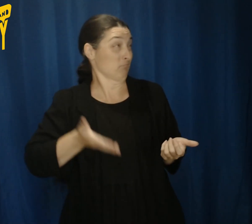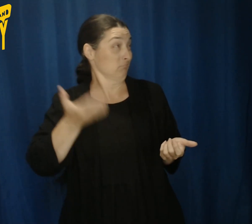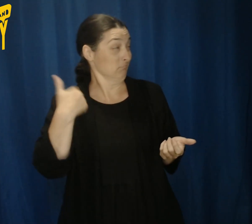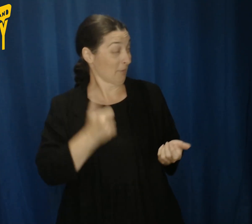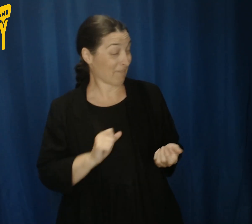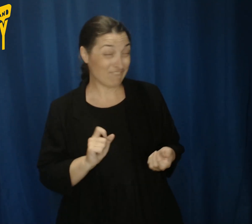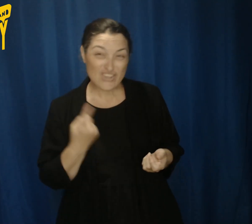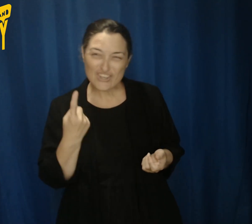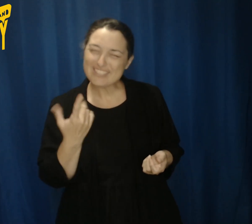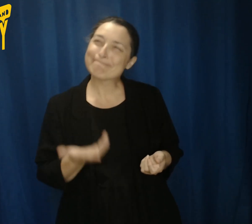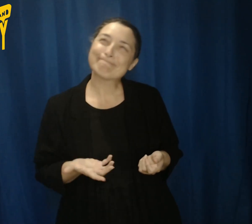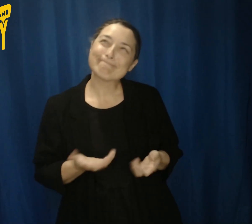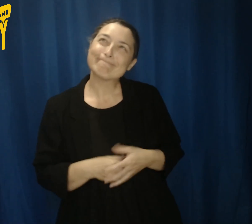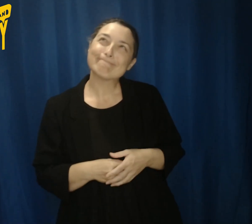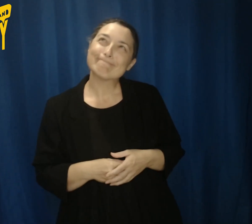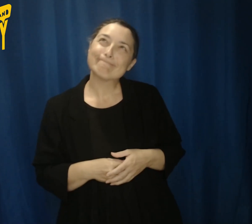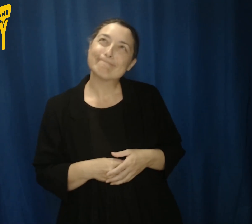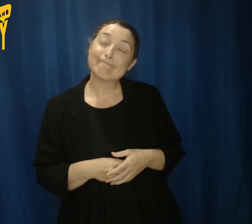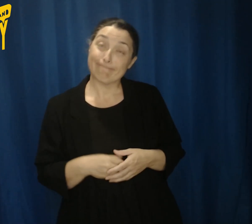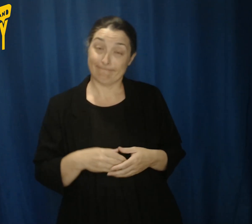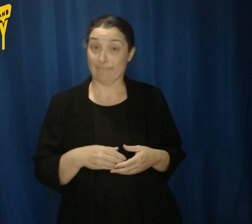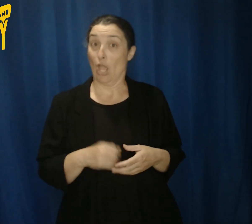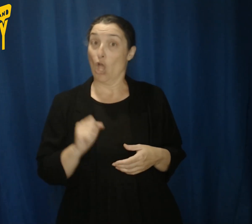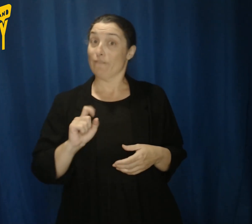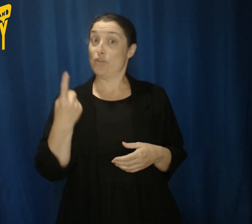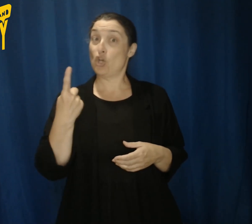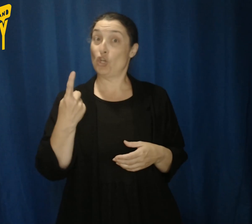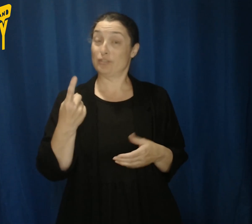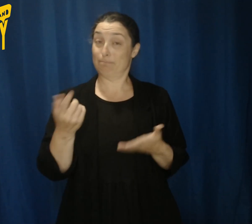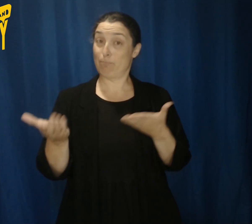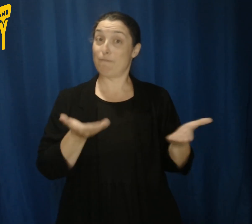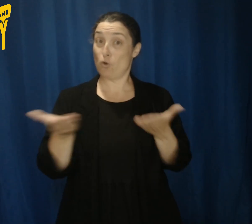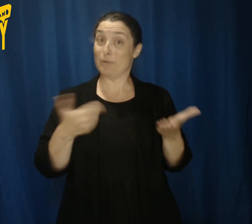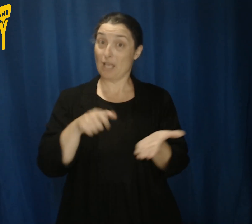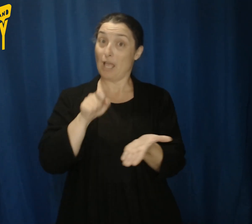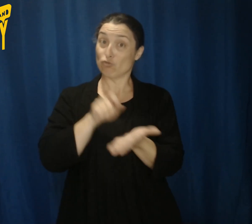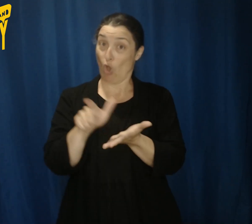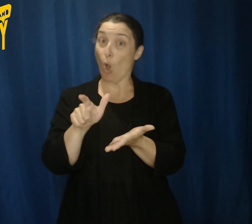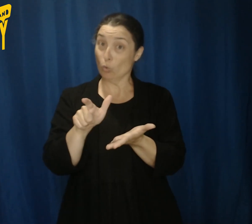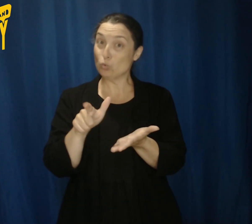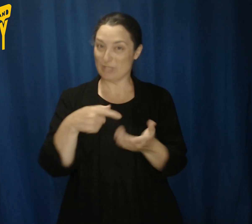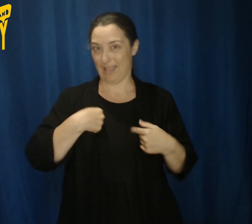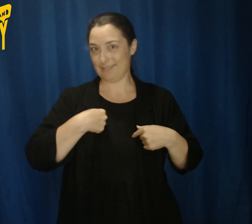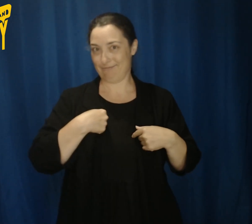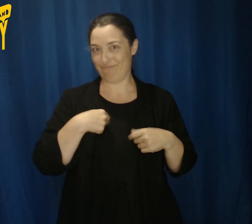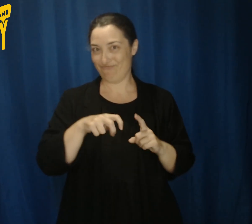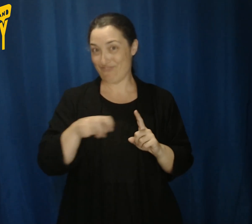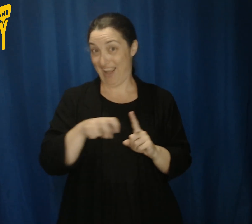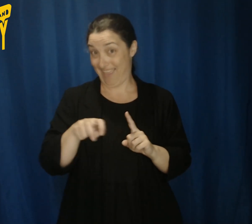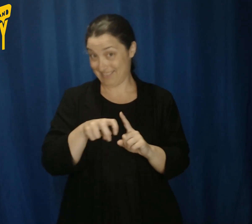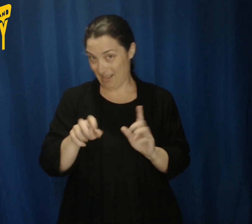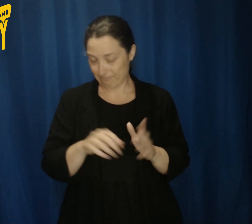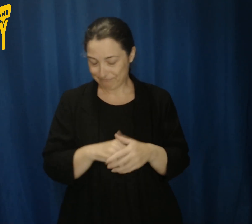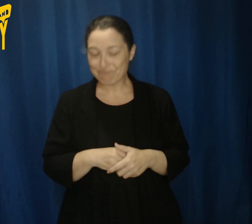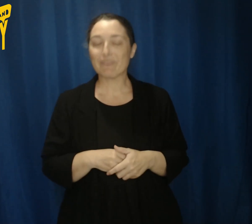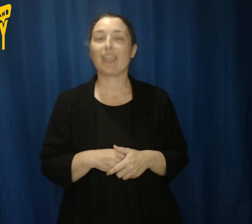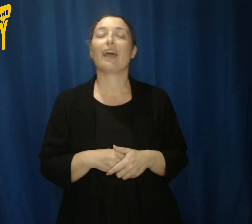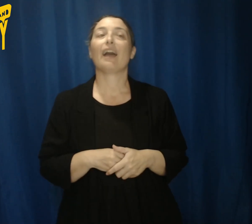the first show I ever sold as a freelance to any output, because back in the day, no